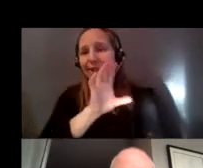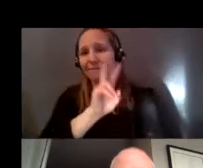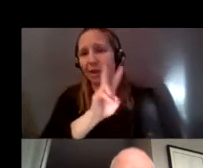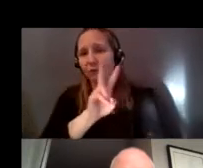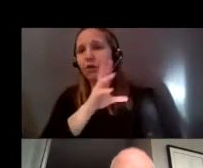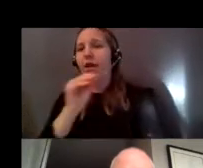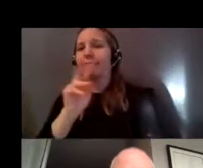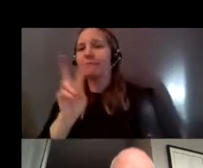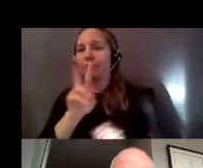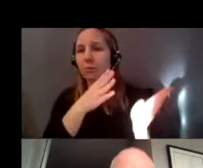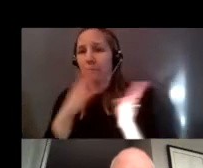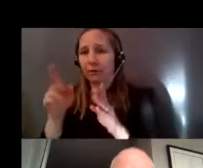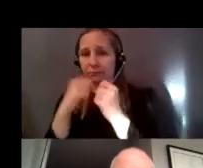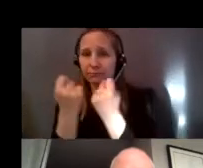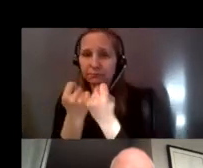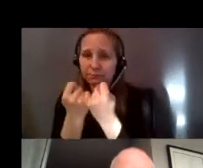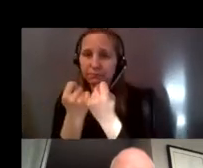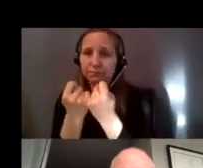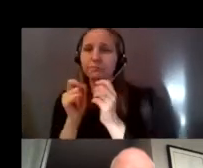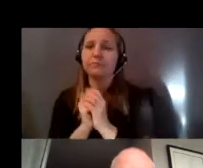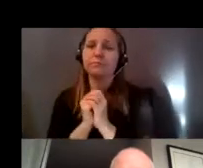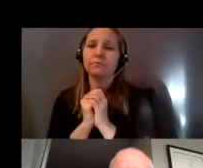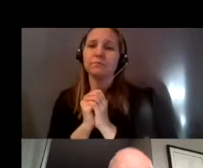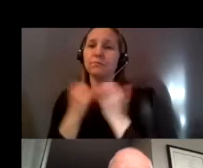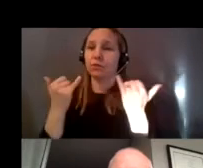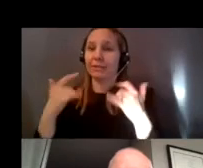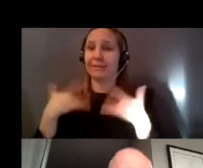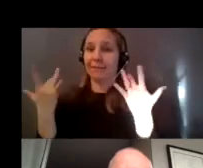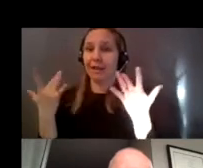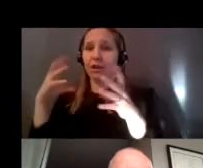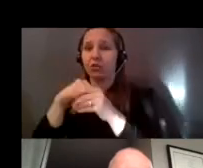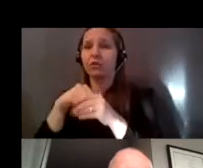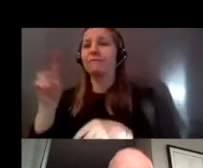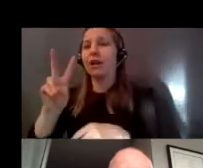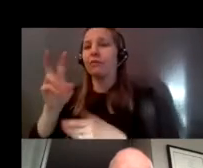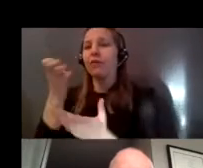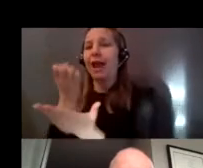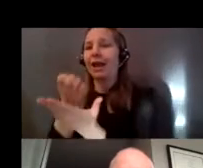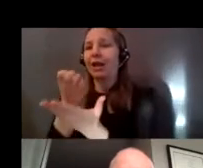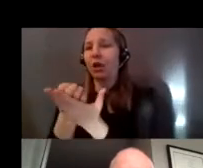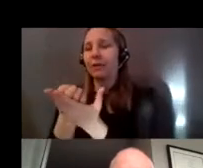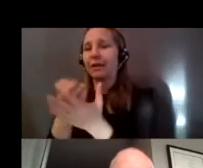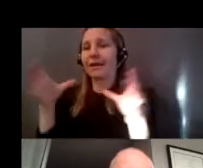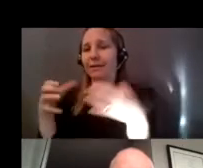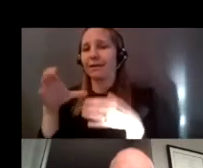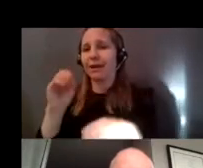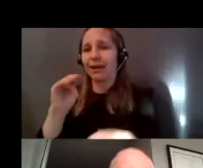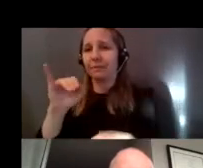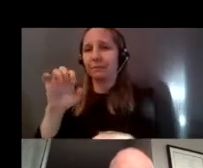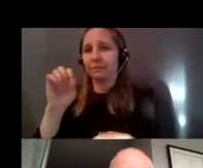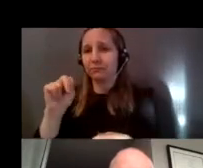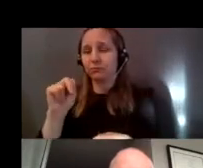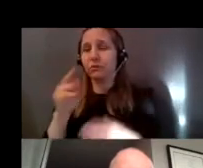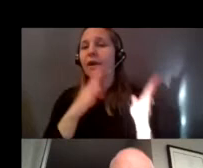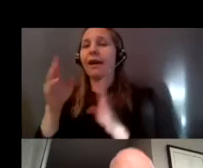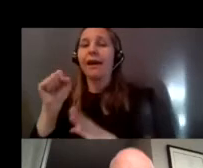team. Today's event also includes the Vancouver Economic Commission. And then on the SFU side, it's a